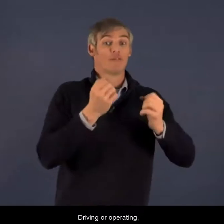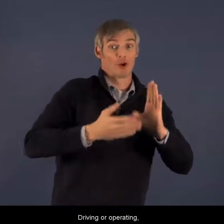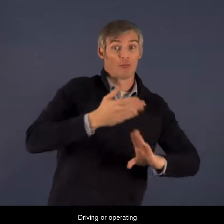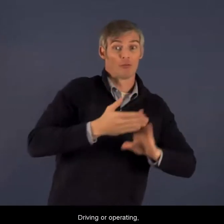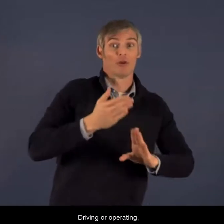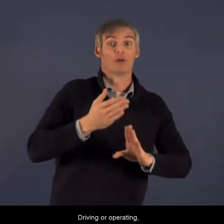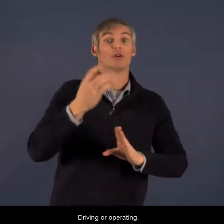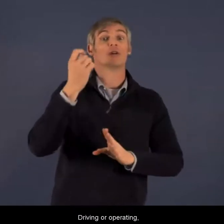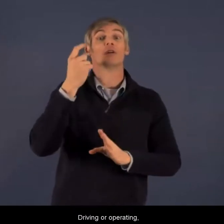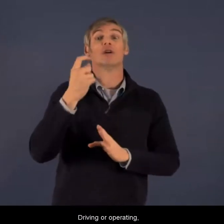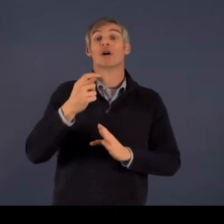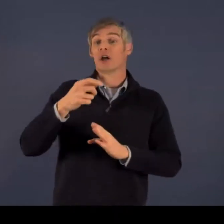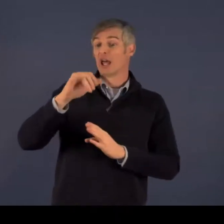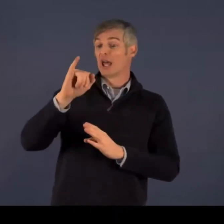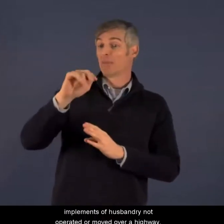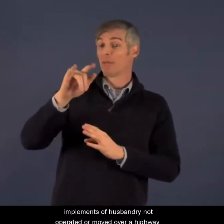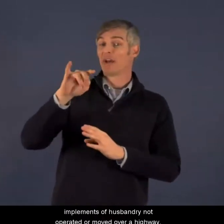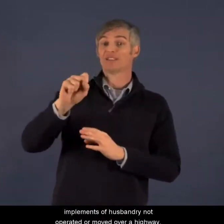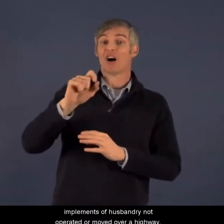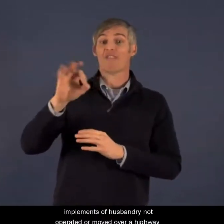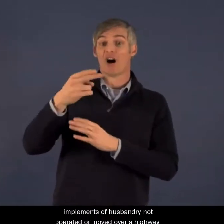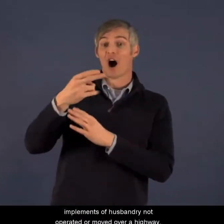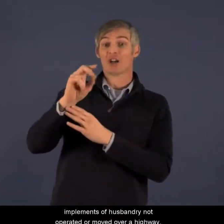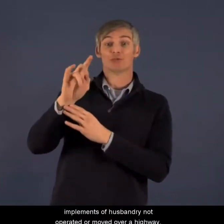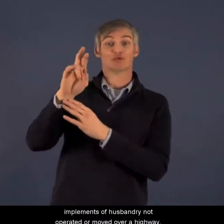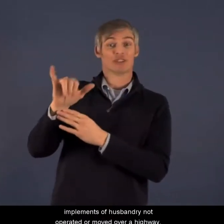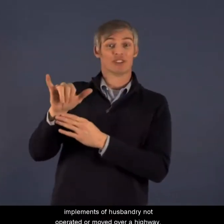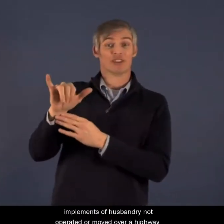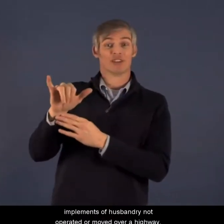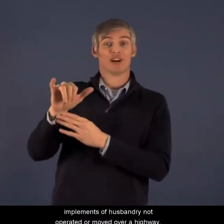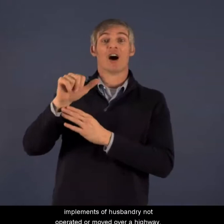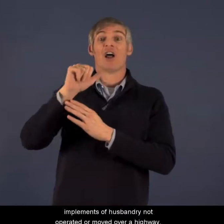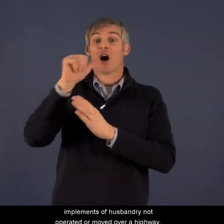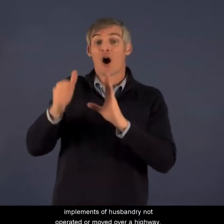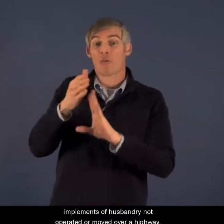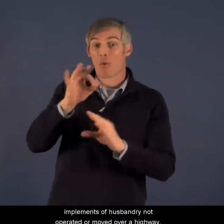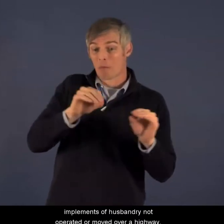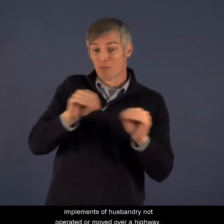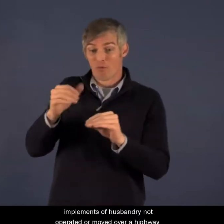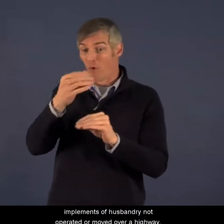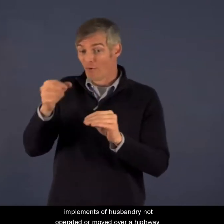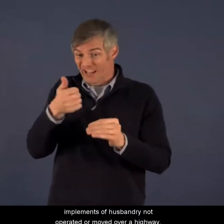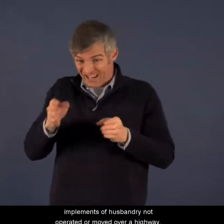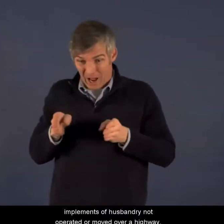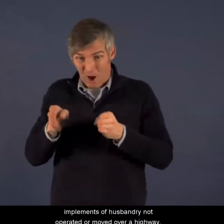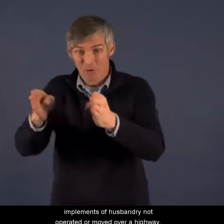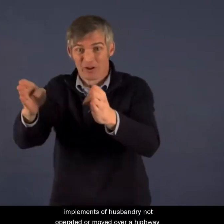Driving or operating implements of husbandry not operated or moved over a